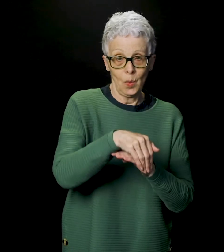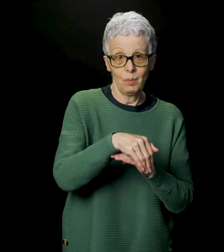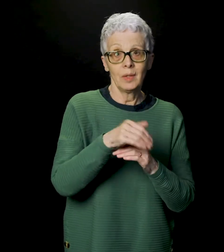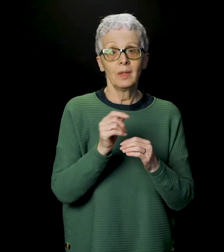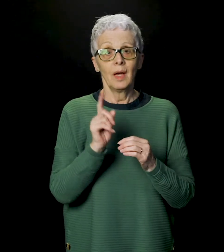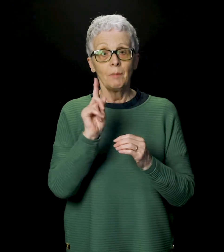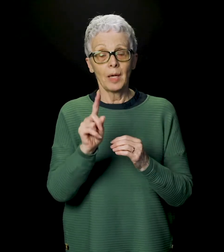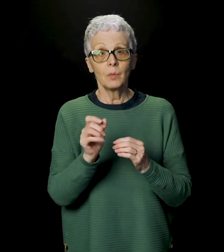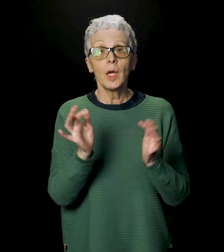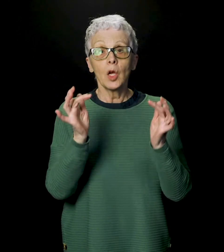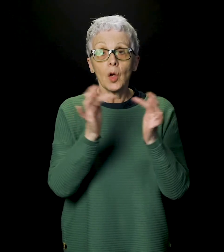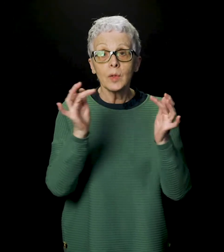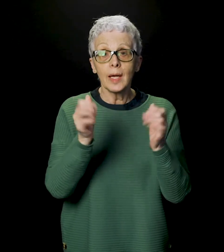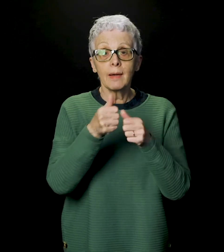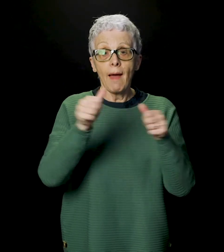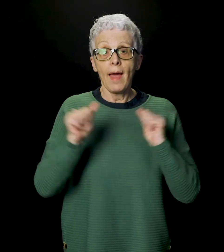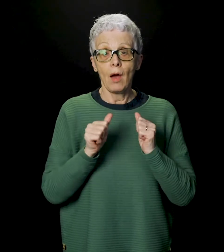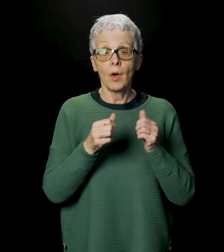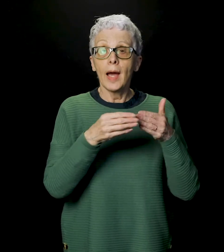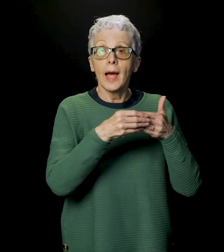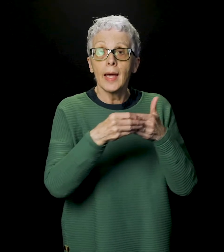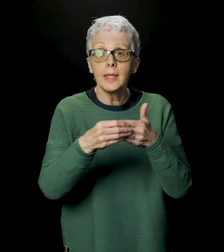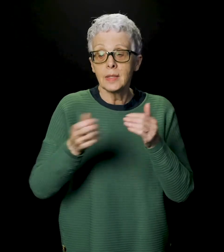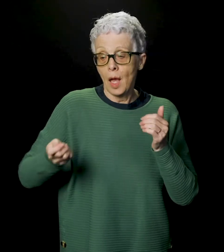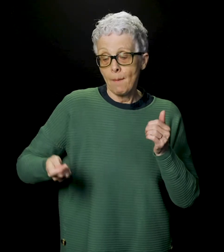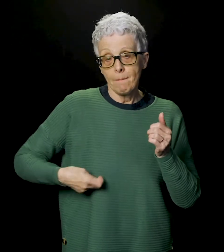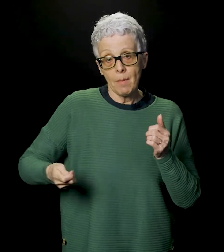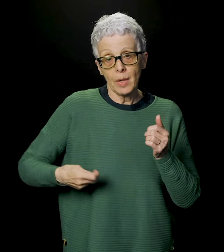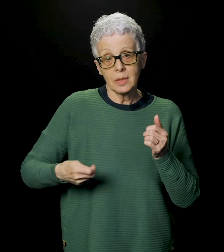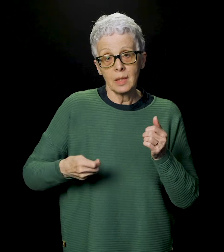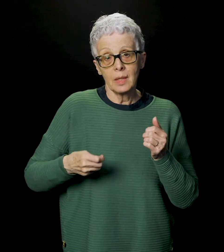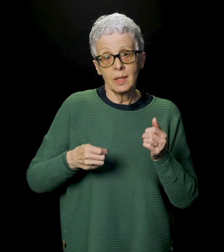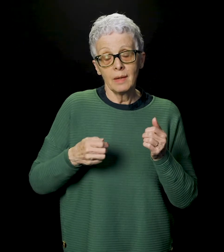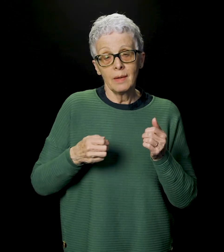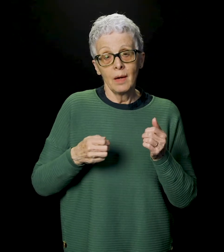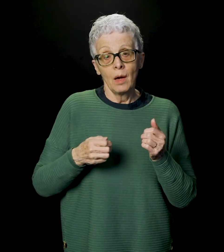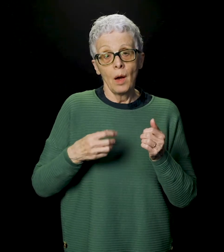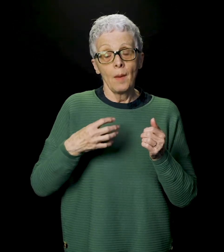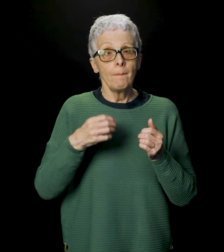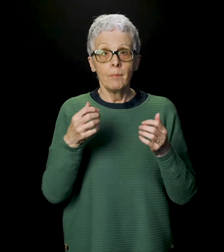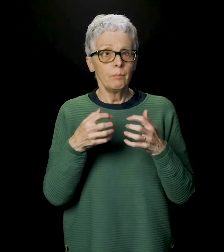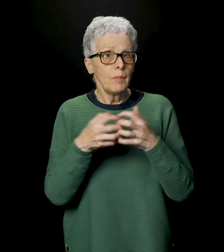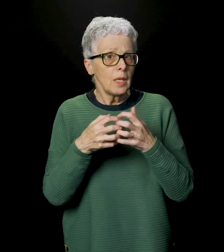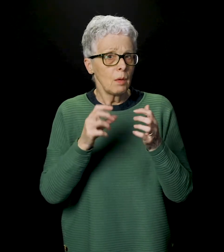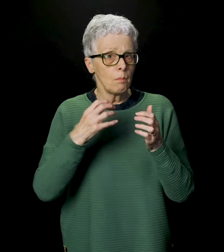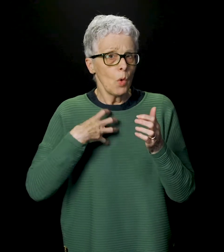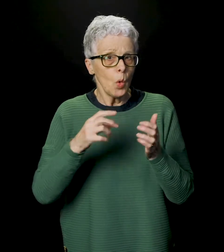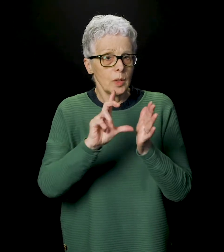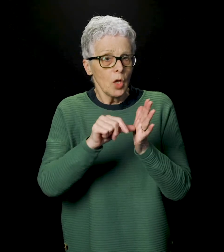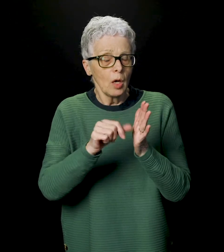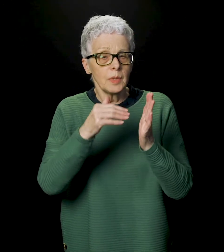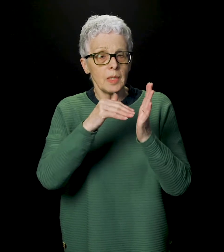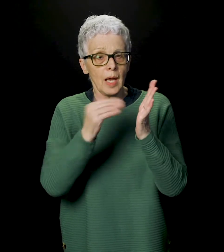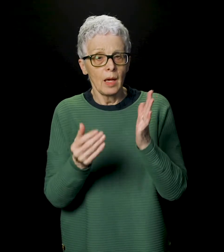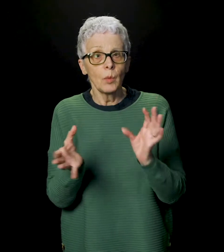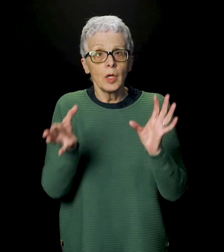to contact our leaders and our members in a much more often and through with